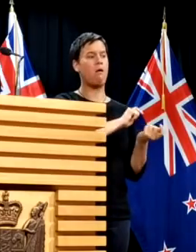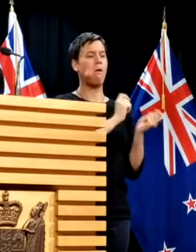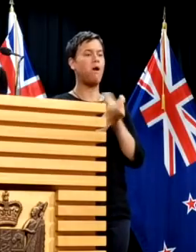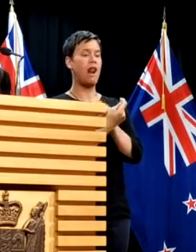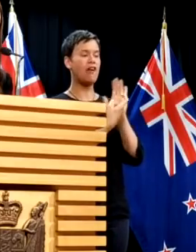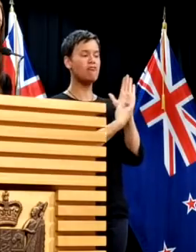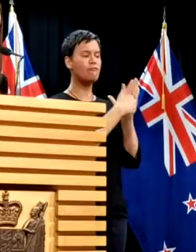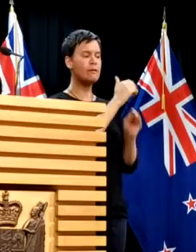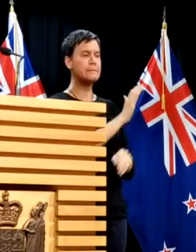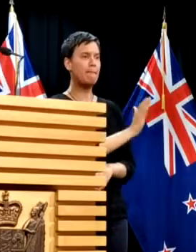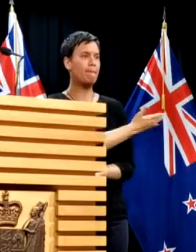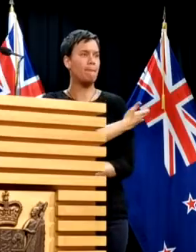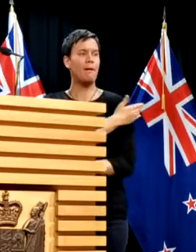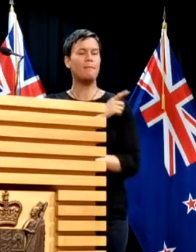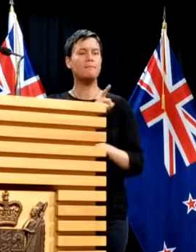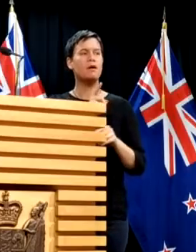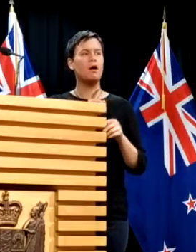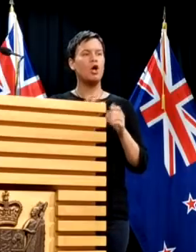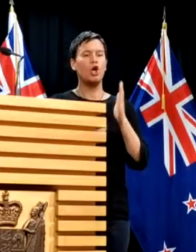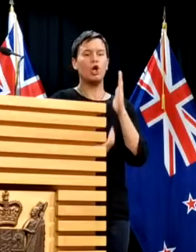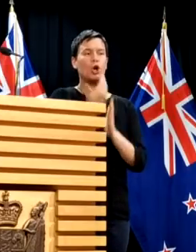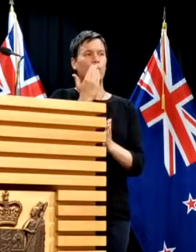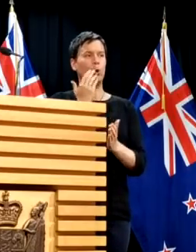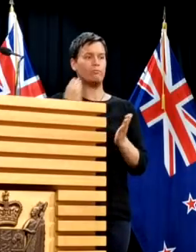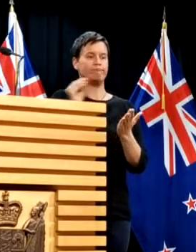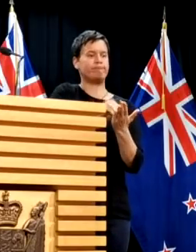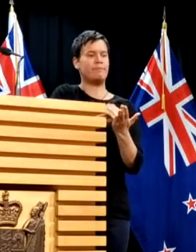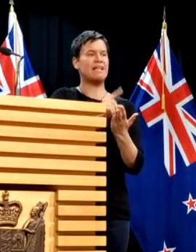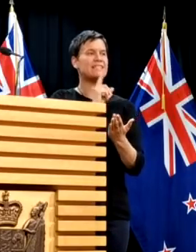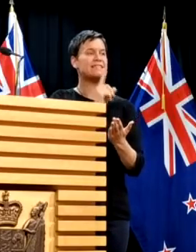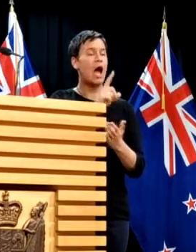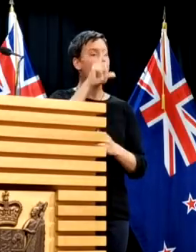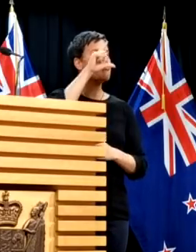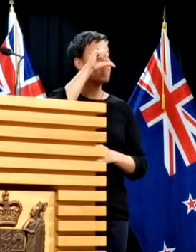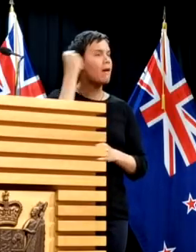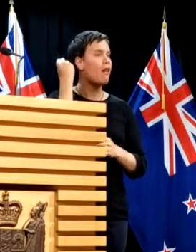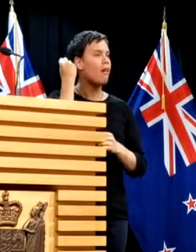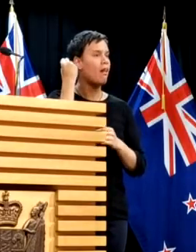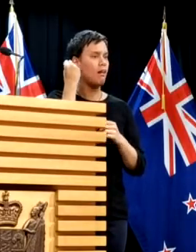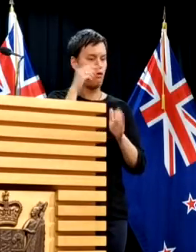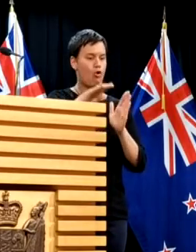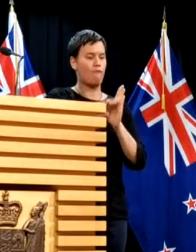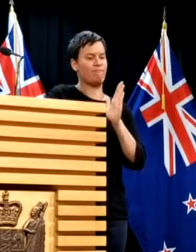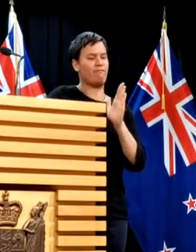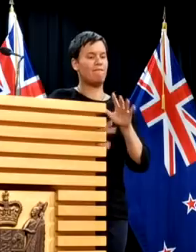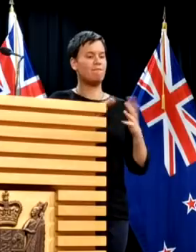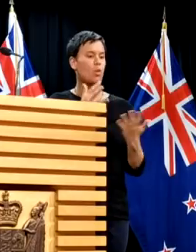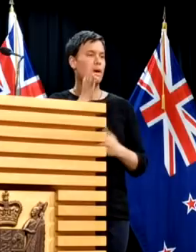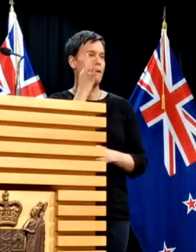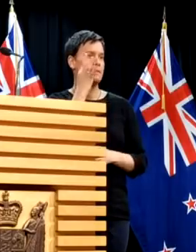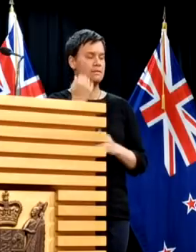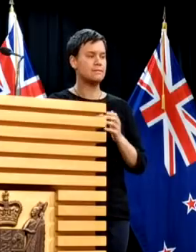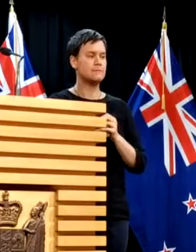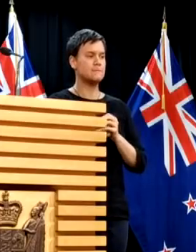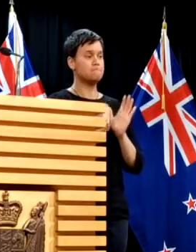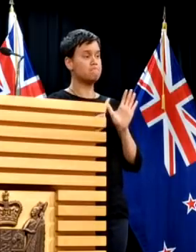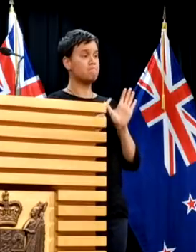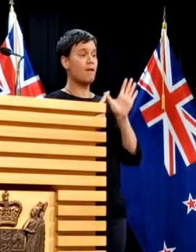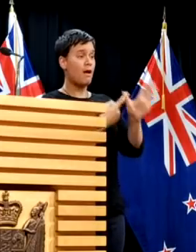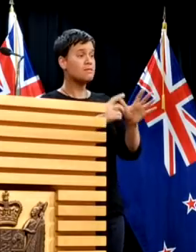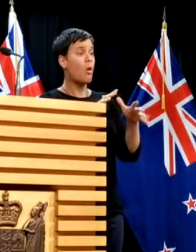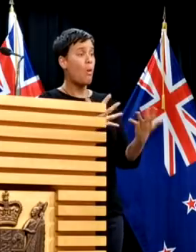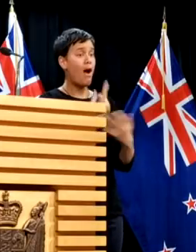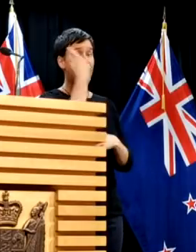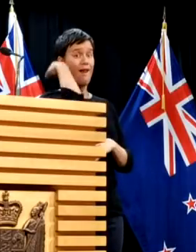of a halfway House? Actually, I think what you'll find is he did refer to the changes that were made in the last Parliament under the Misuse